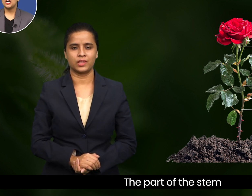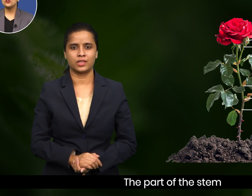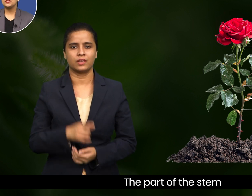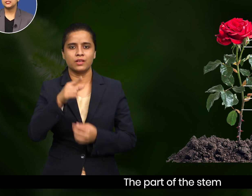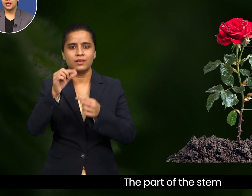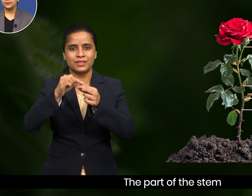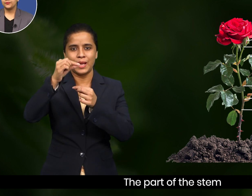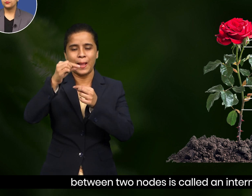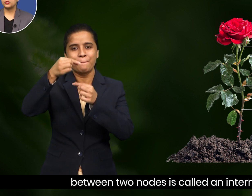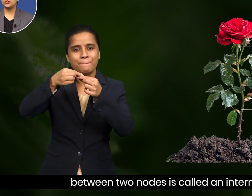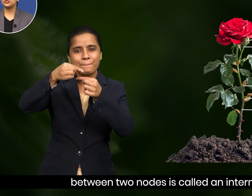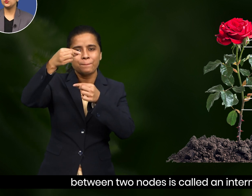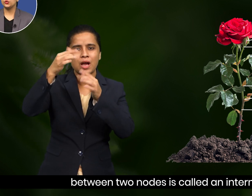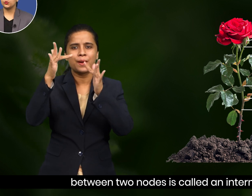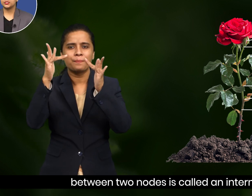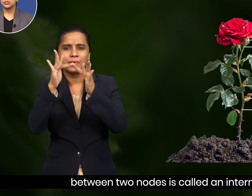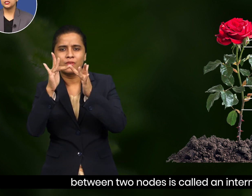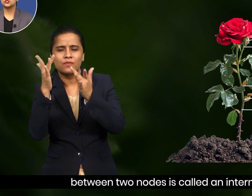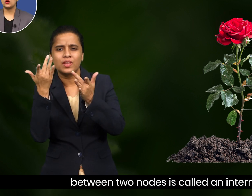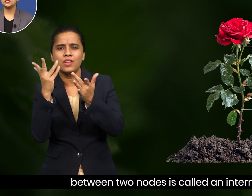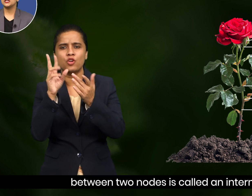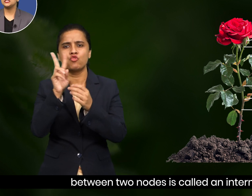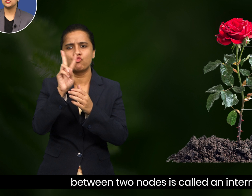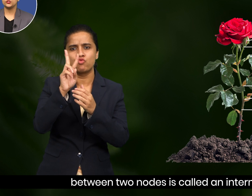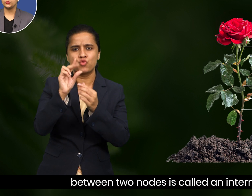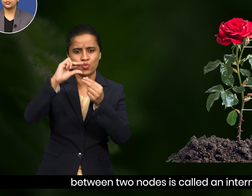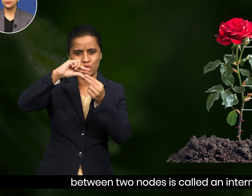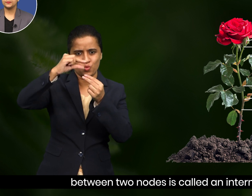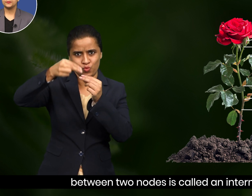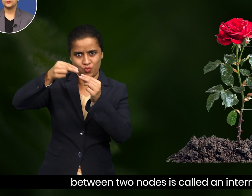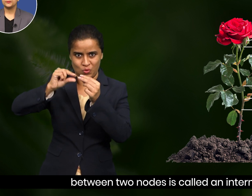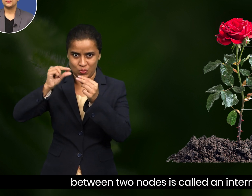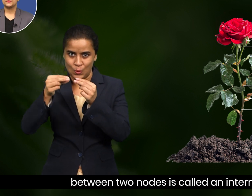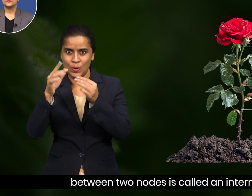The part of the stem between two nodes is called an internode.